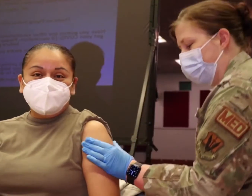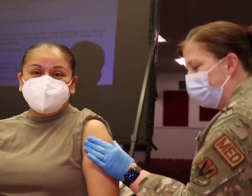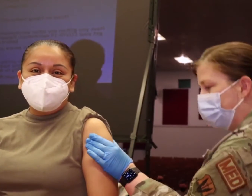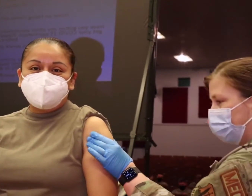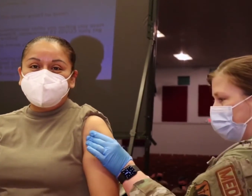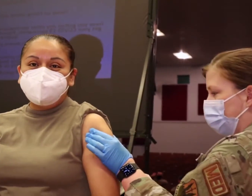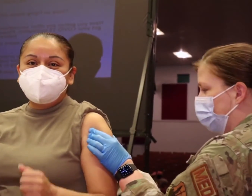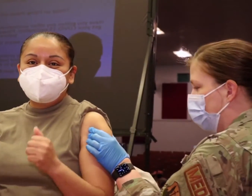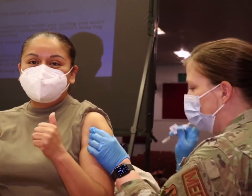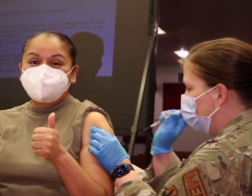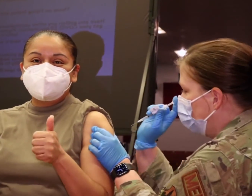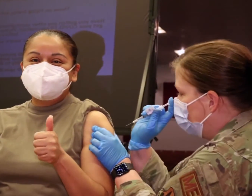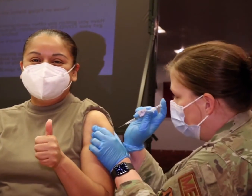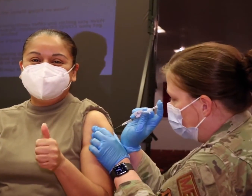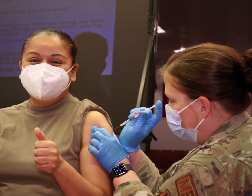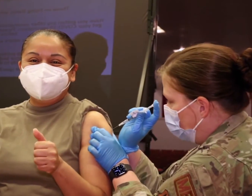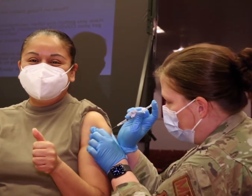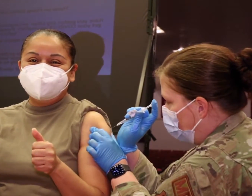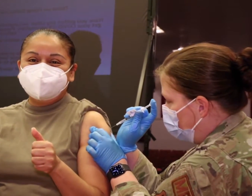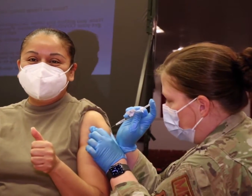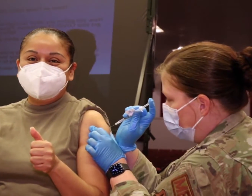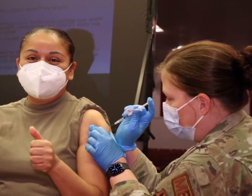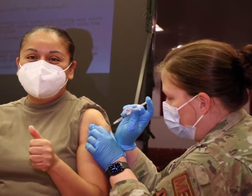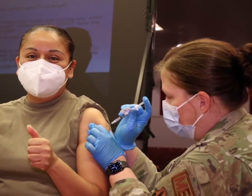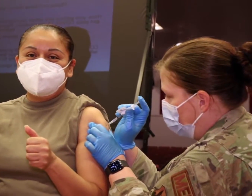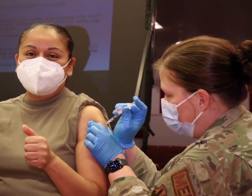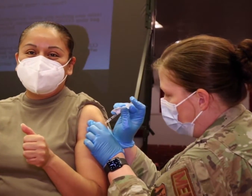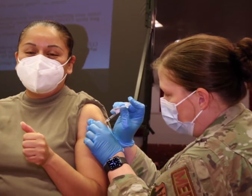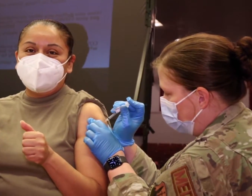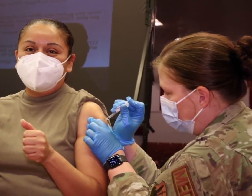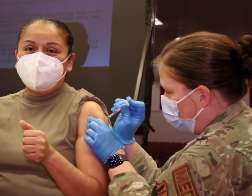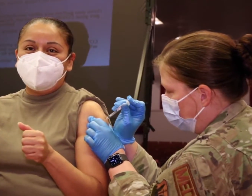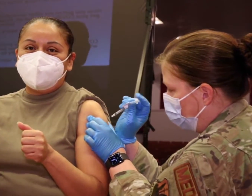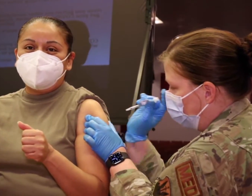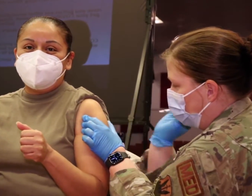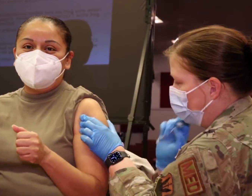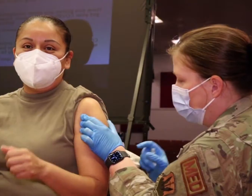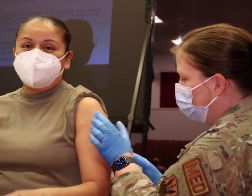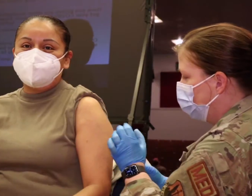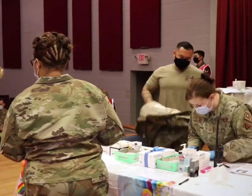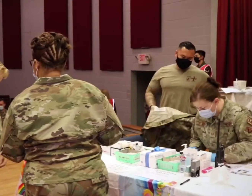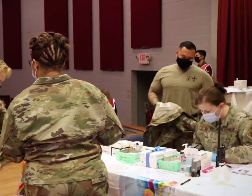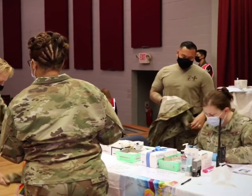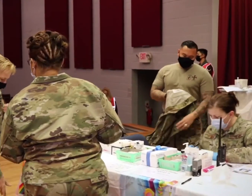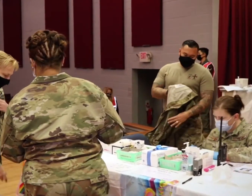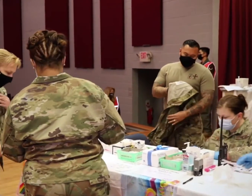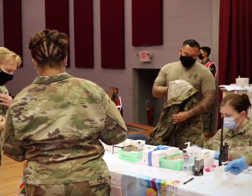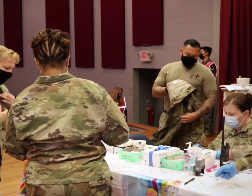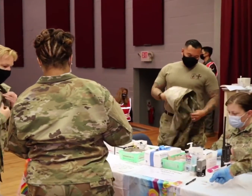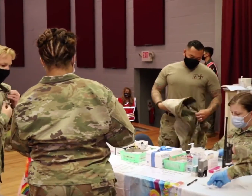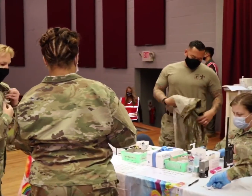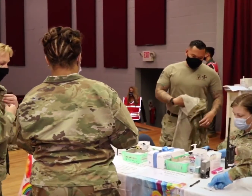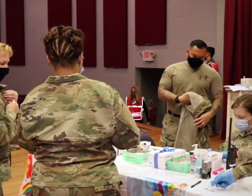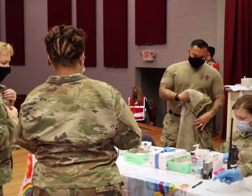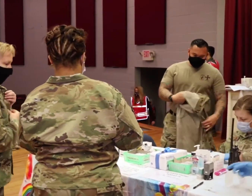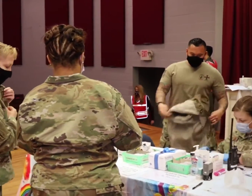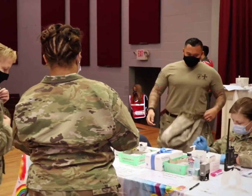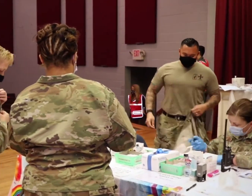complete until you get that second dose to make sure you get that 95%. So the first dose, yeah, you're building immunity, but that second dose like cements